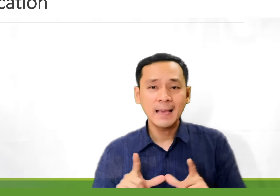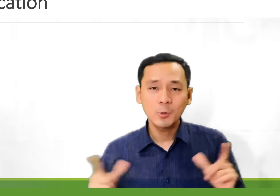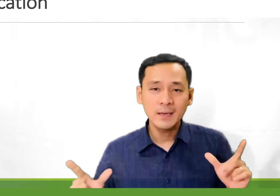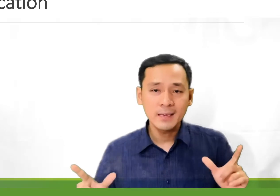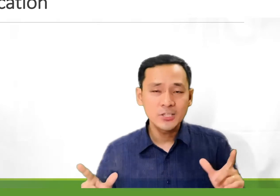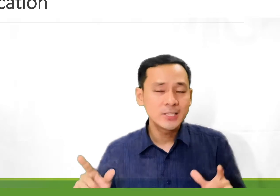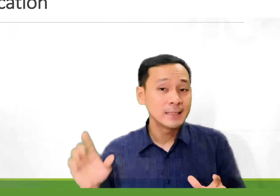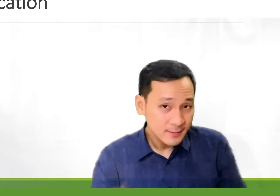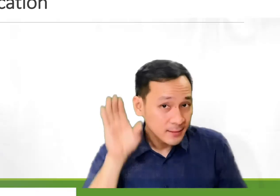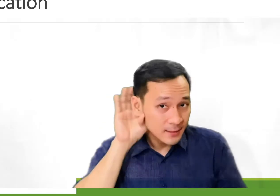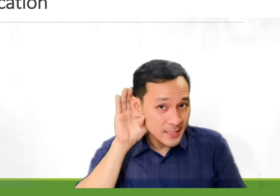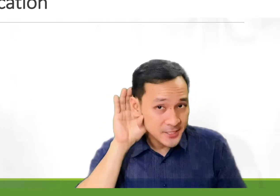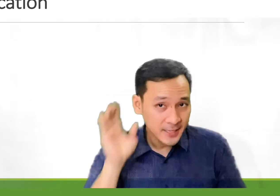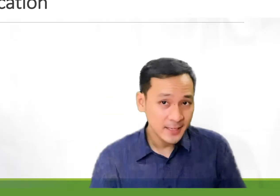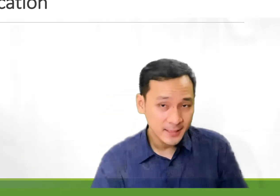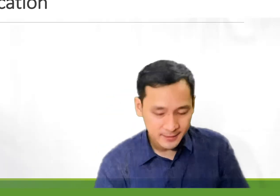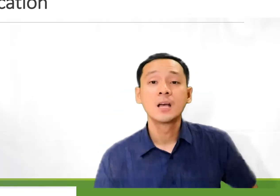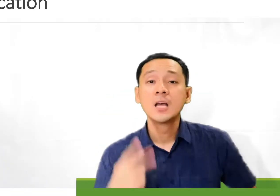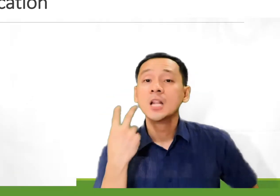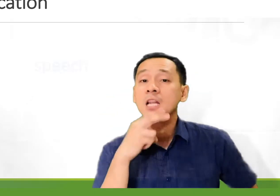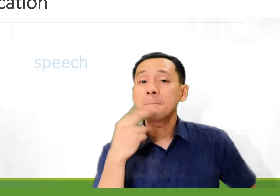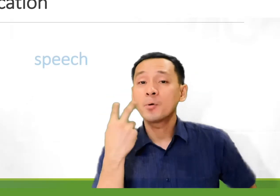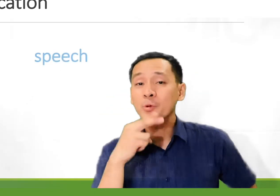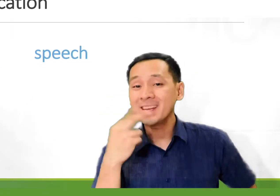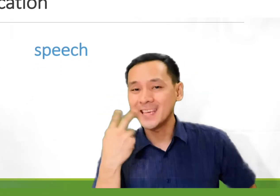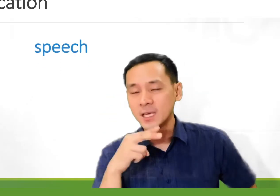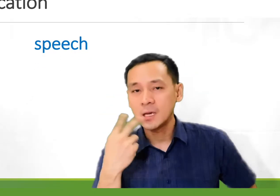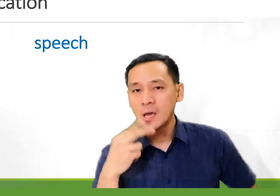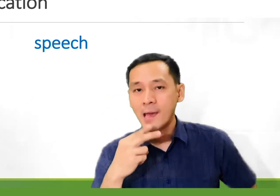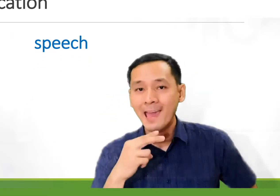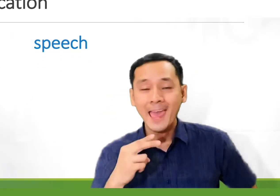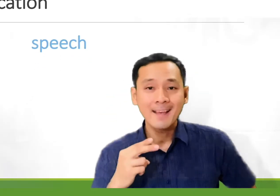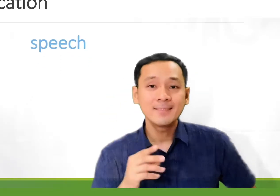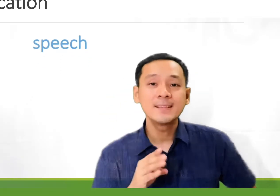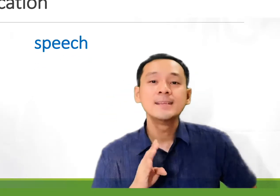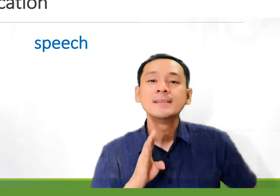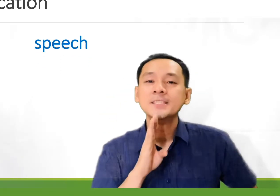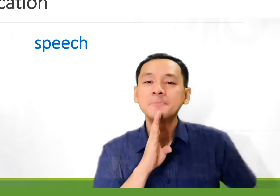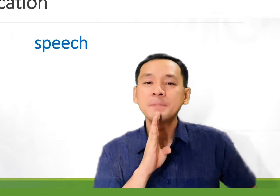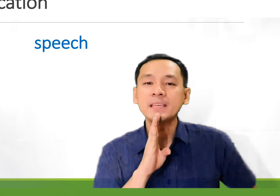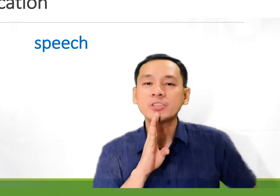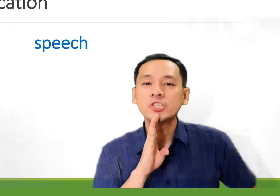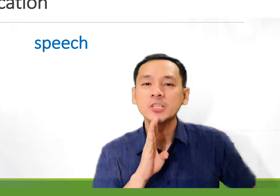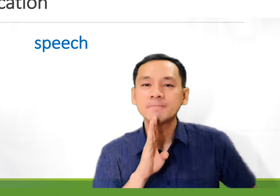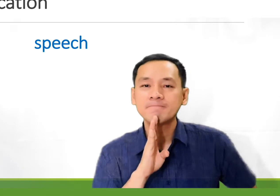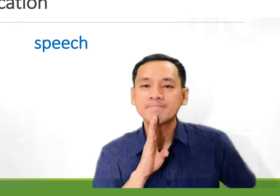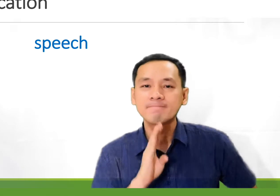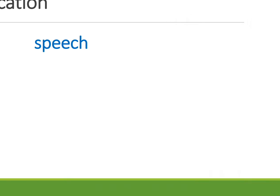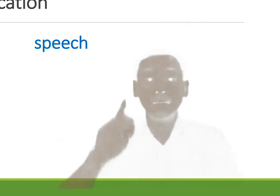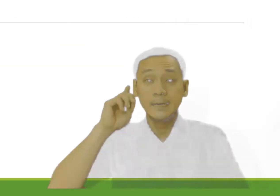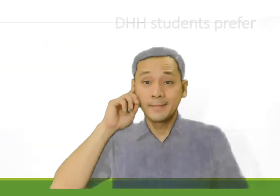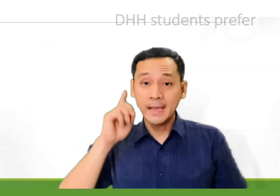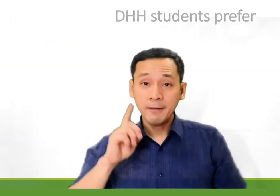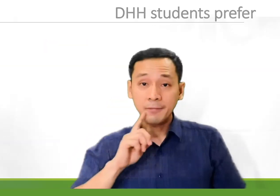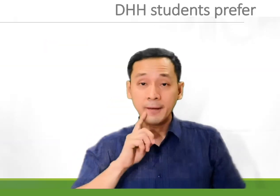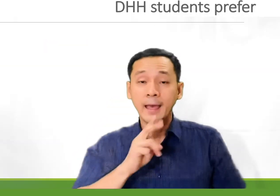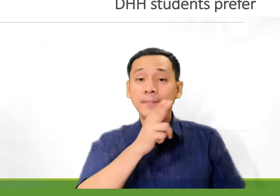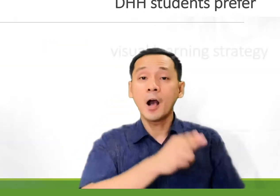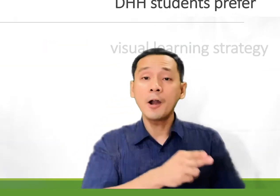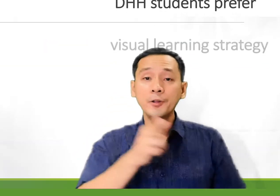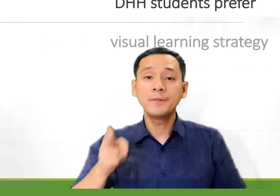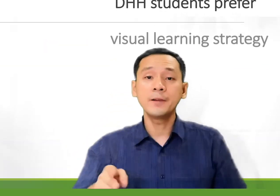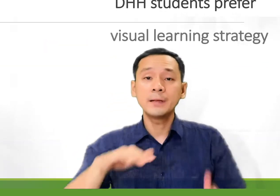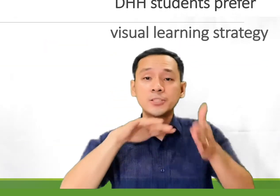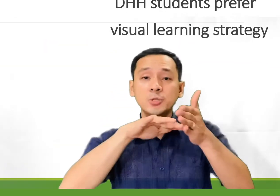body language, listening, lip reading, and speech. Deaf